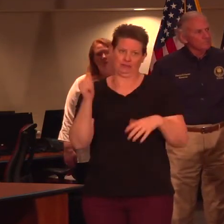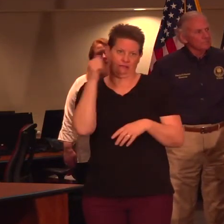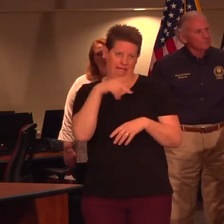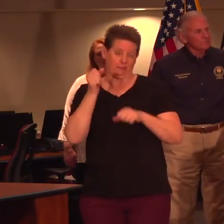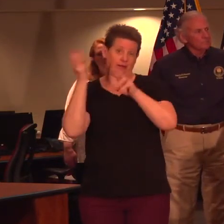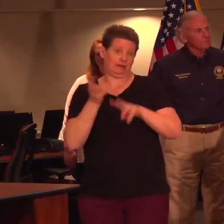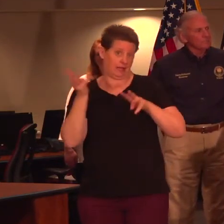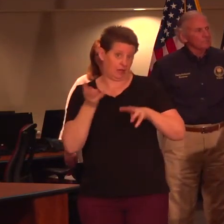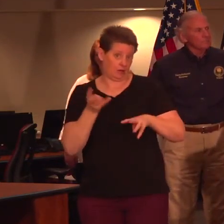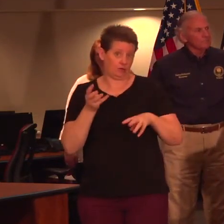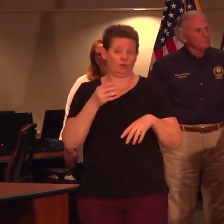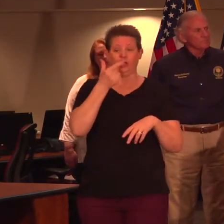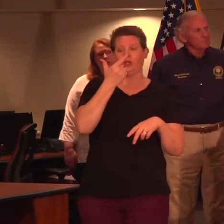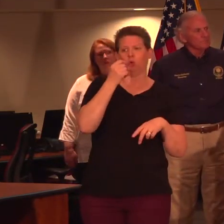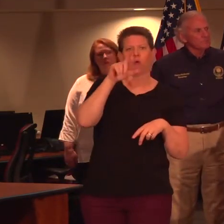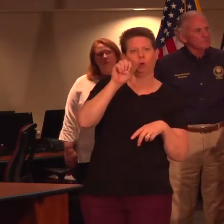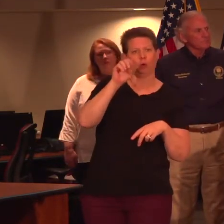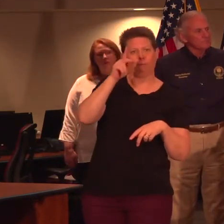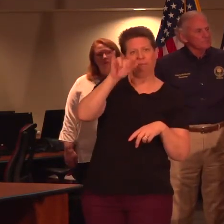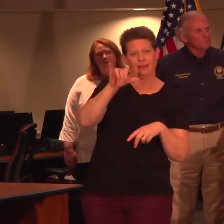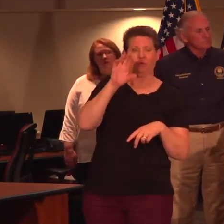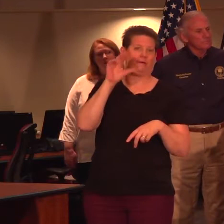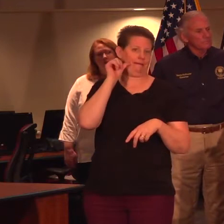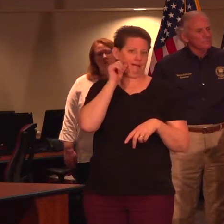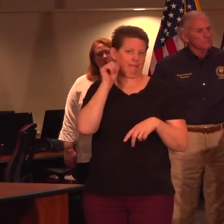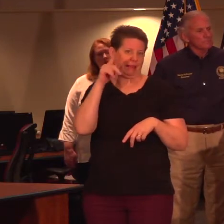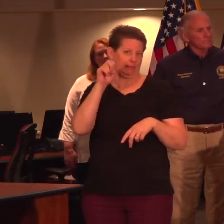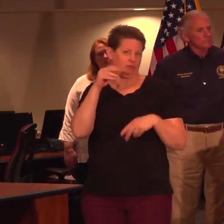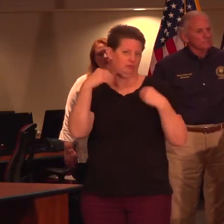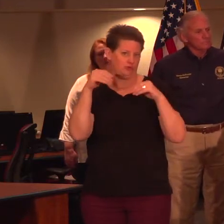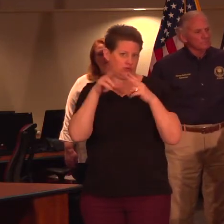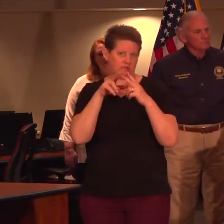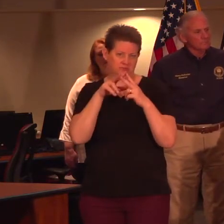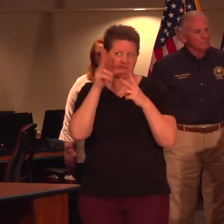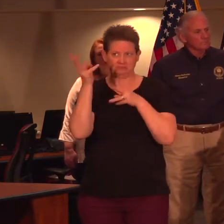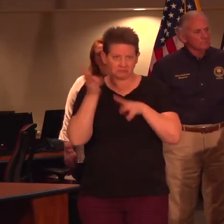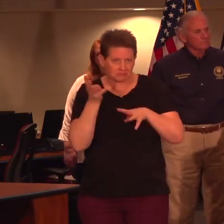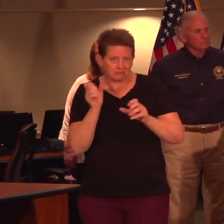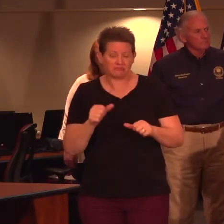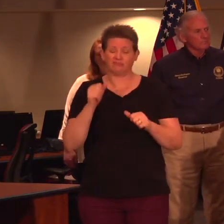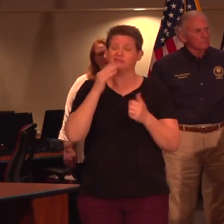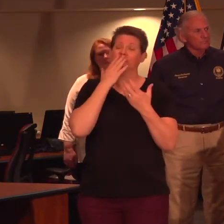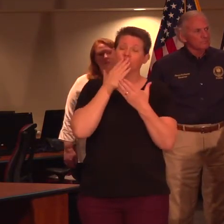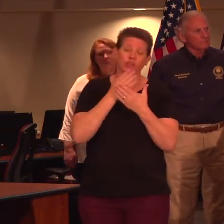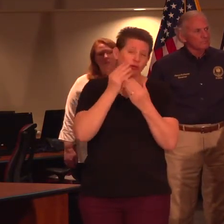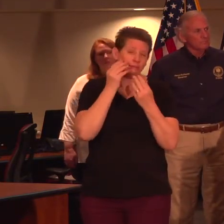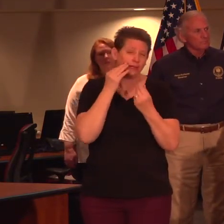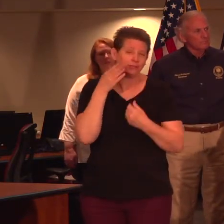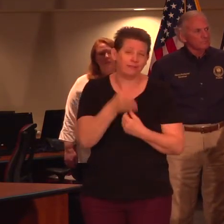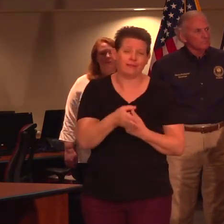download at Google Play or at the Apple Store. And basically, it's got a lot of good information in there to how to